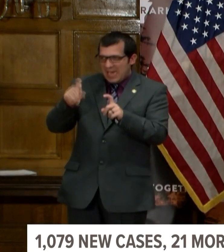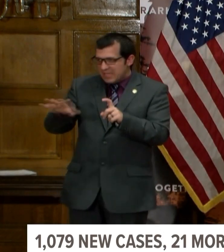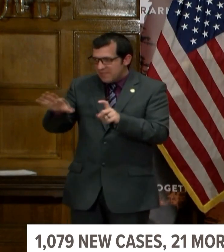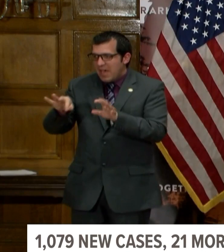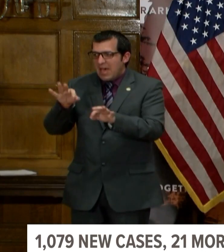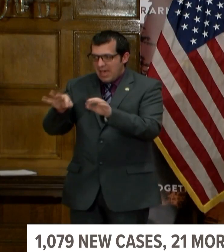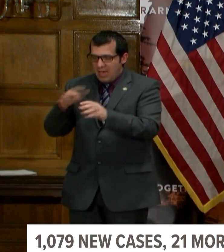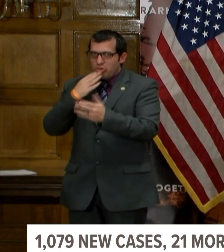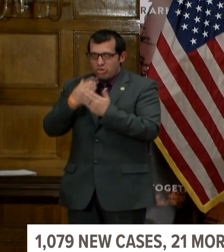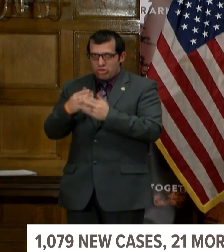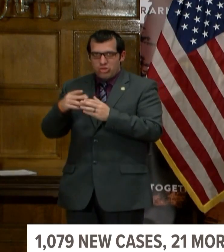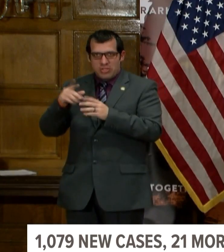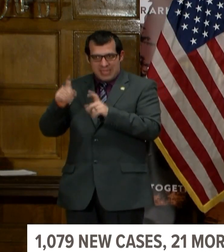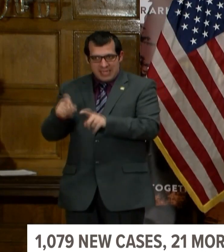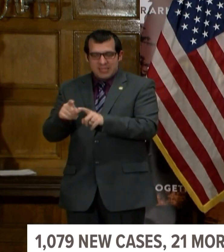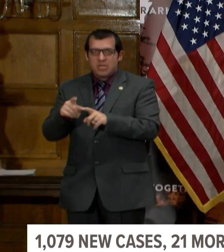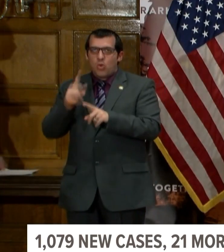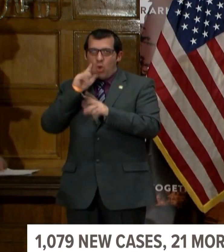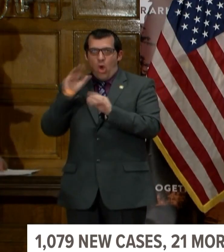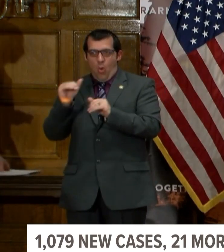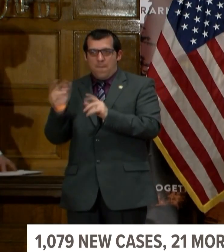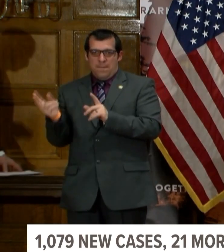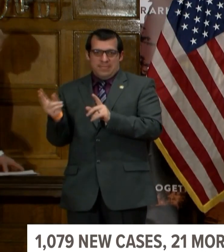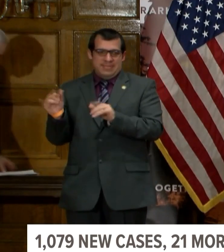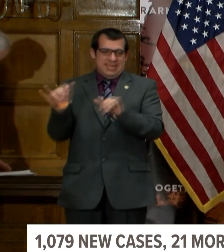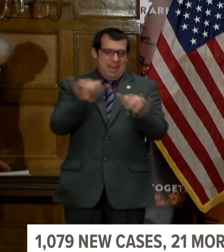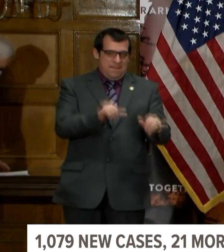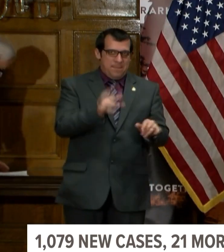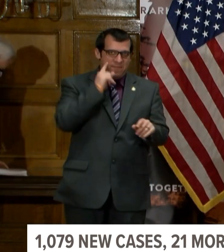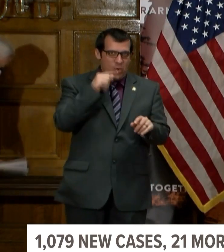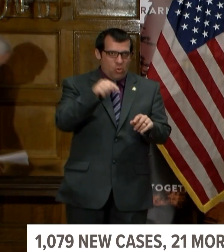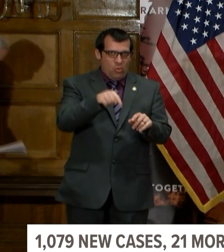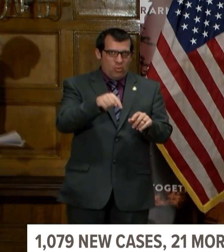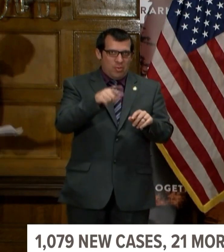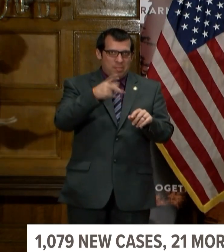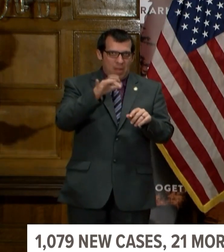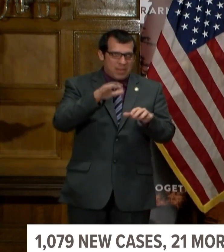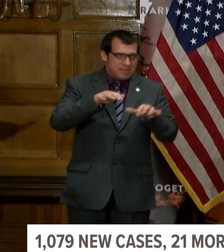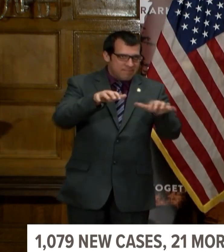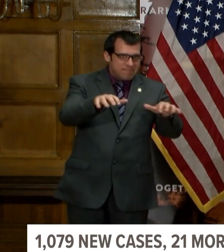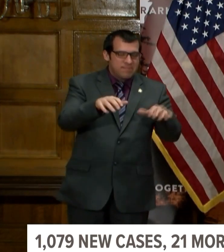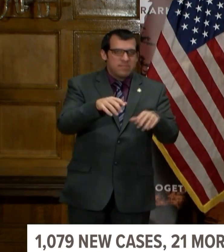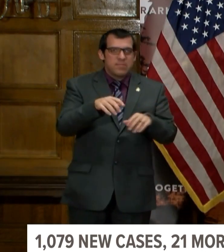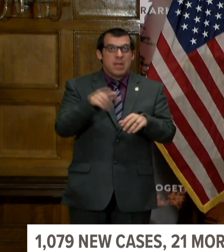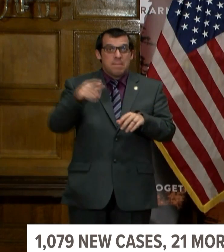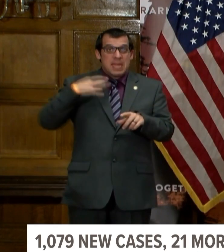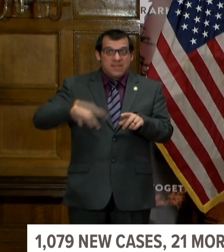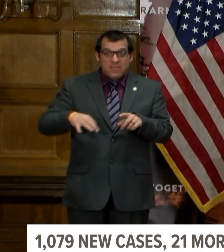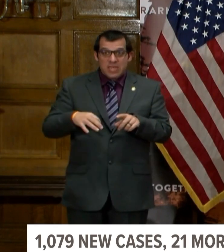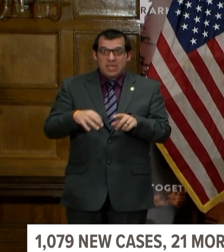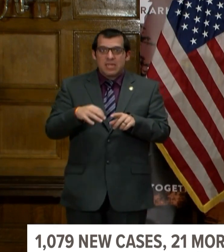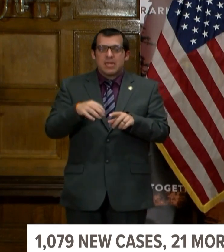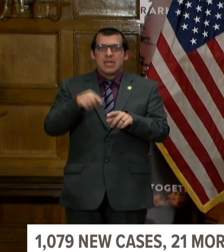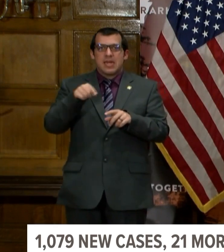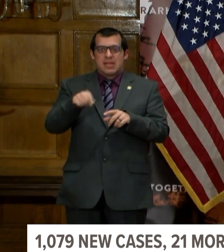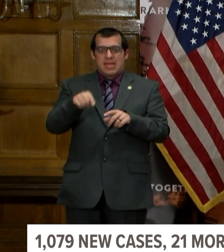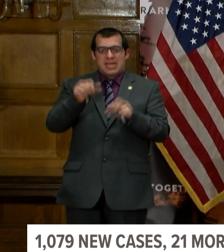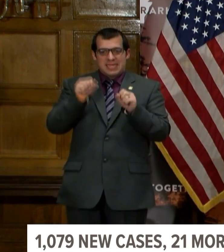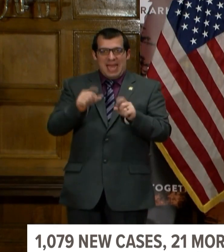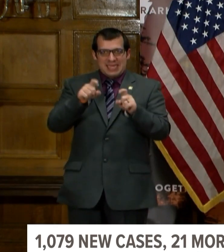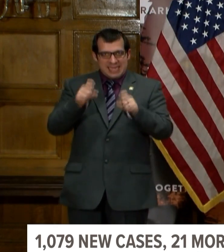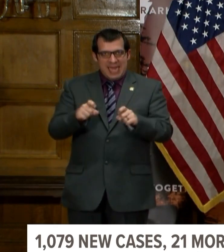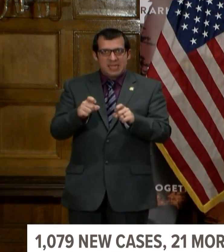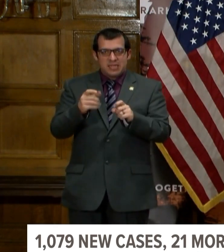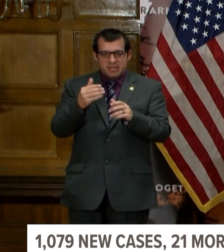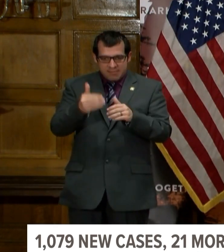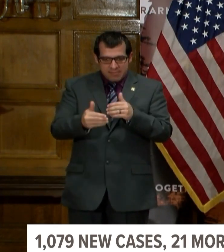degree of sensitivity and specificity as they're rolled out. The benefit of these tests is that individuals can be tested on a sequential basis. So